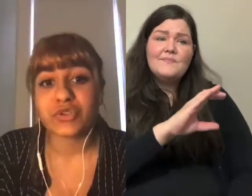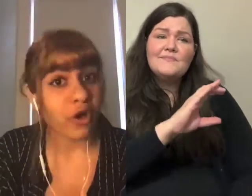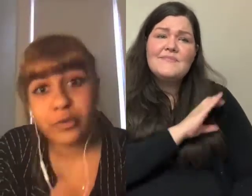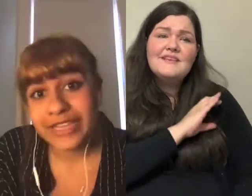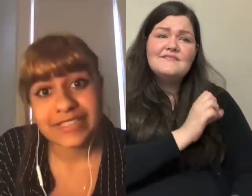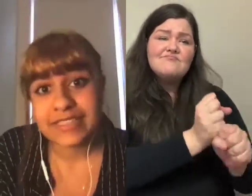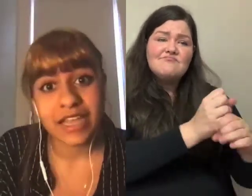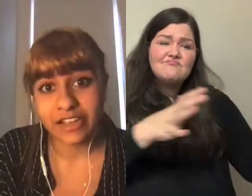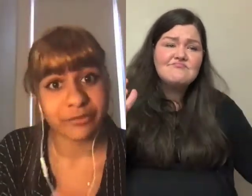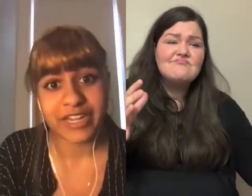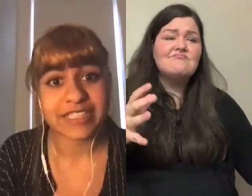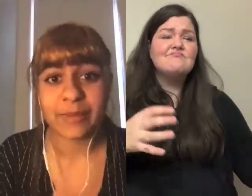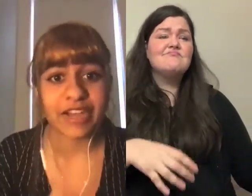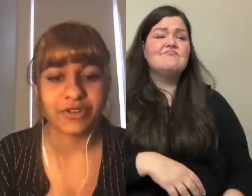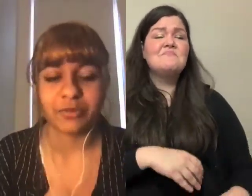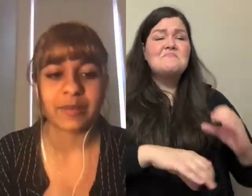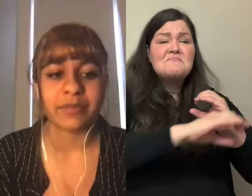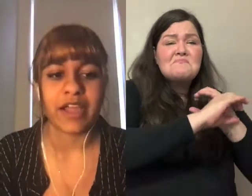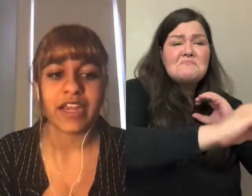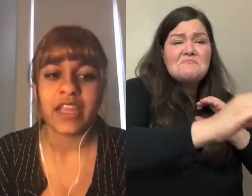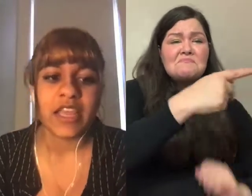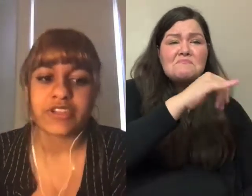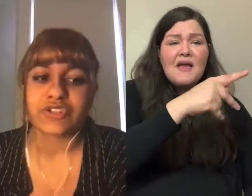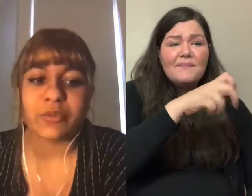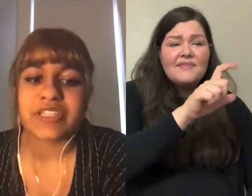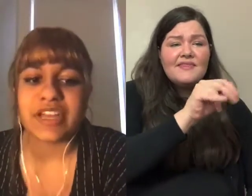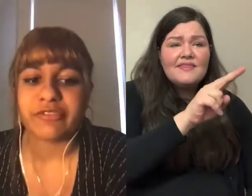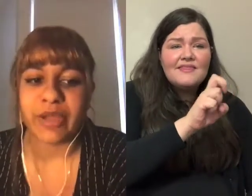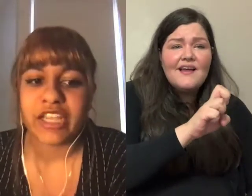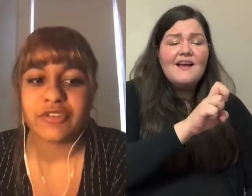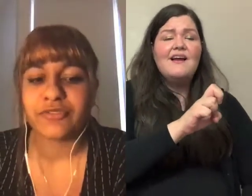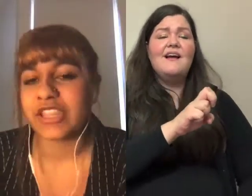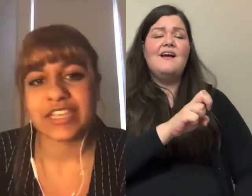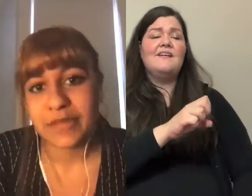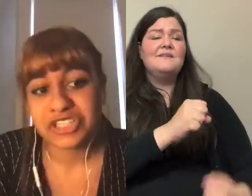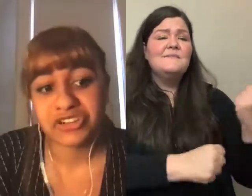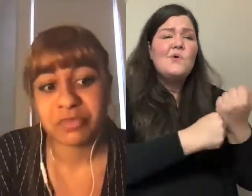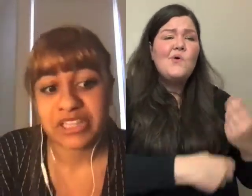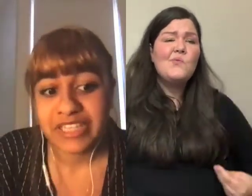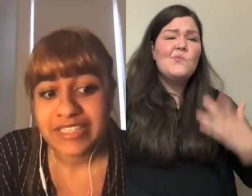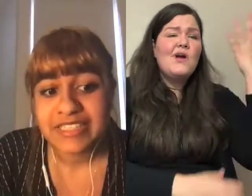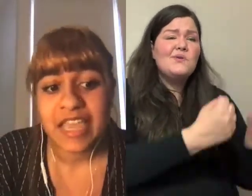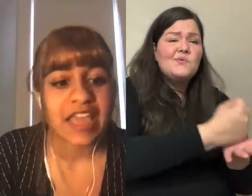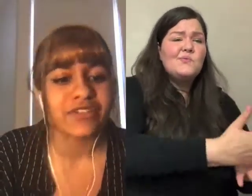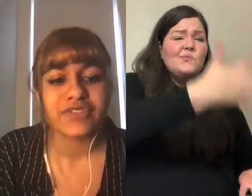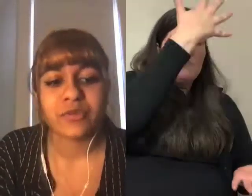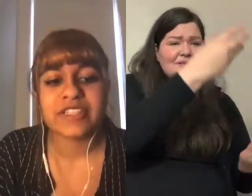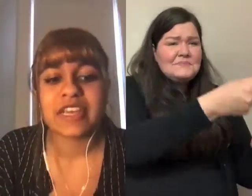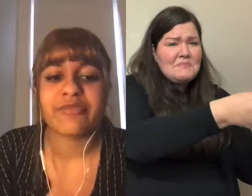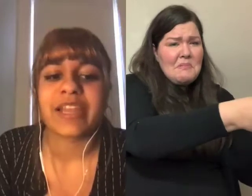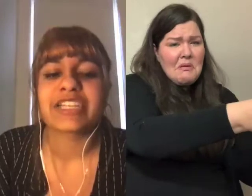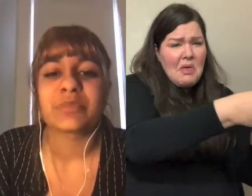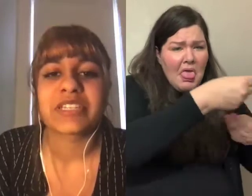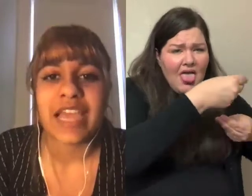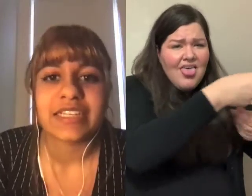There's always enough money to buy a new pipeline. There's always enough money for the expansion of police, and there's always